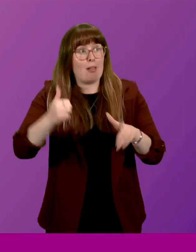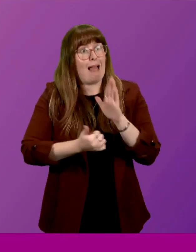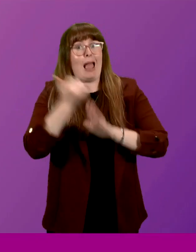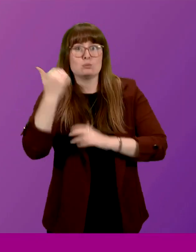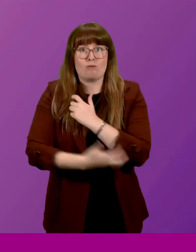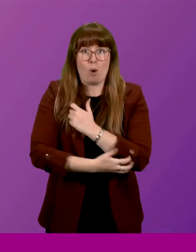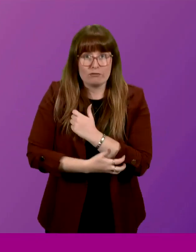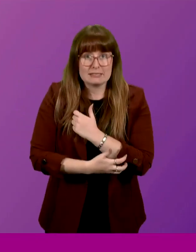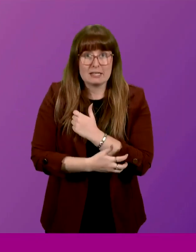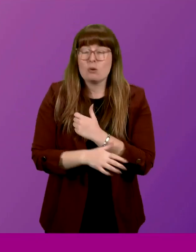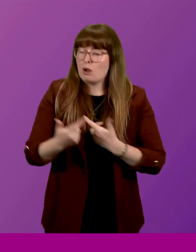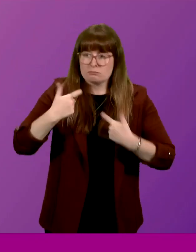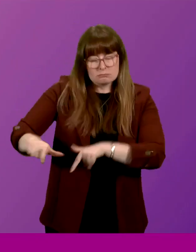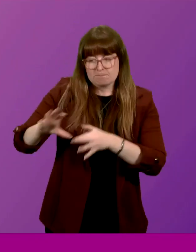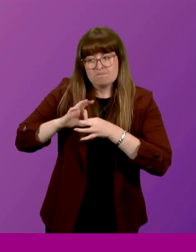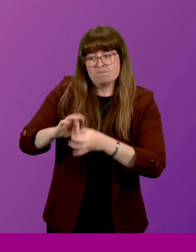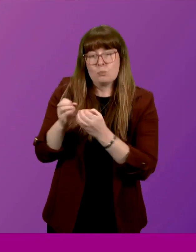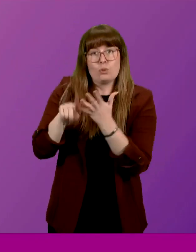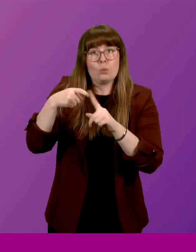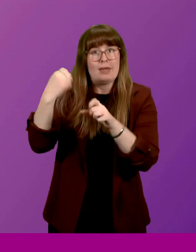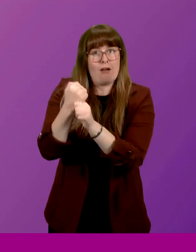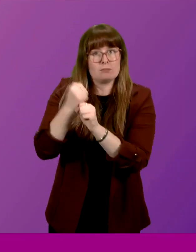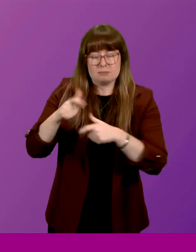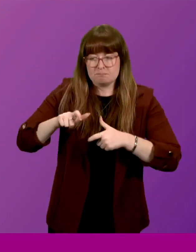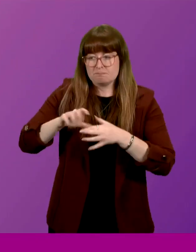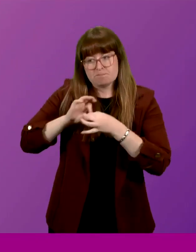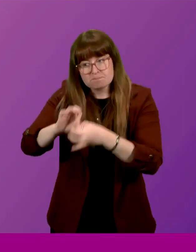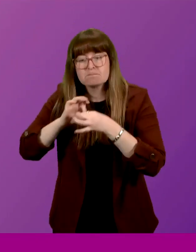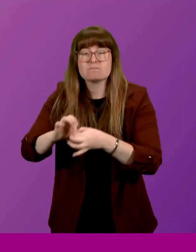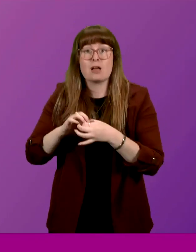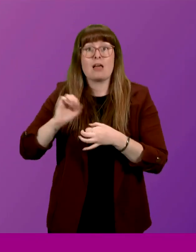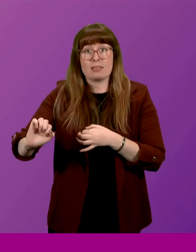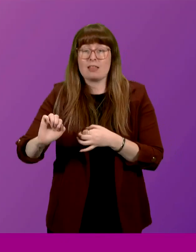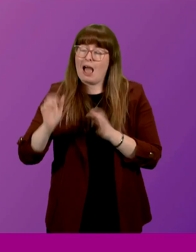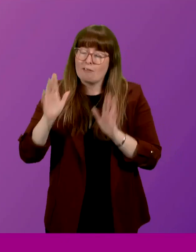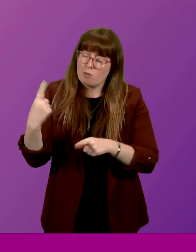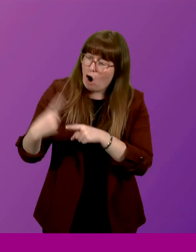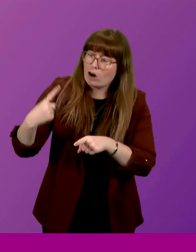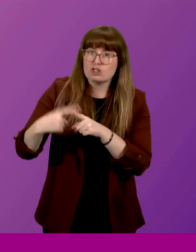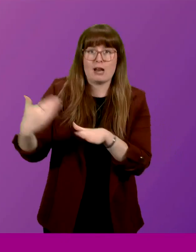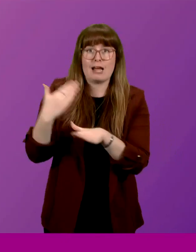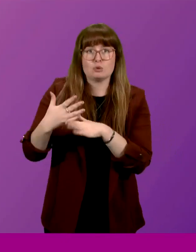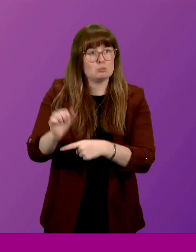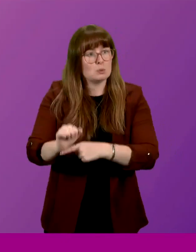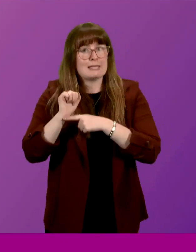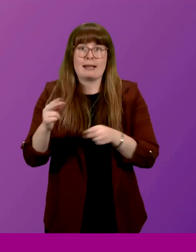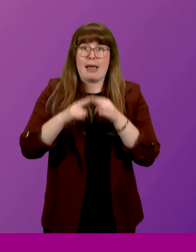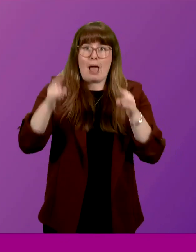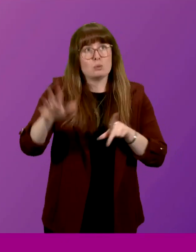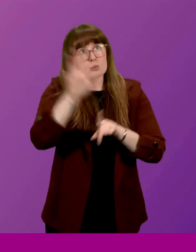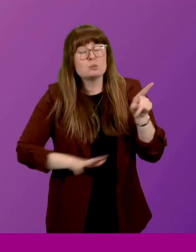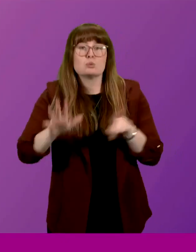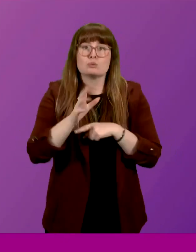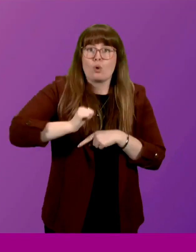continue to seek engagement with the UK Government on this work, and our position remains that they must take urgent action to protect households and deliver on